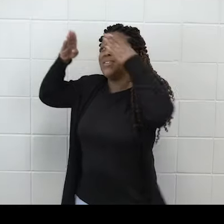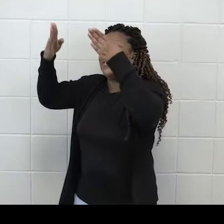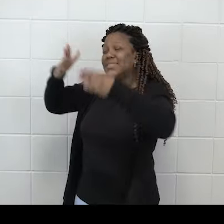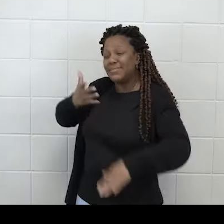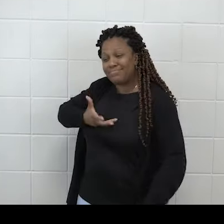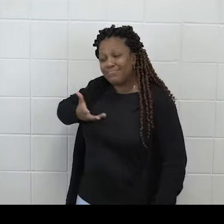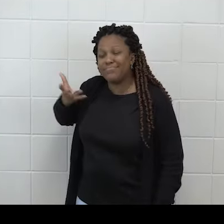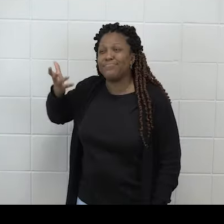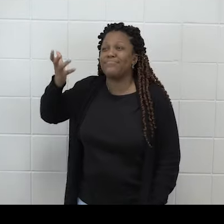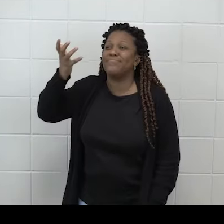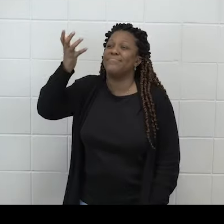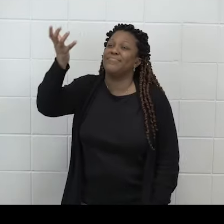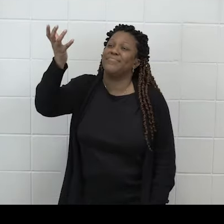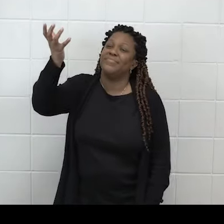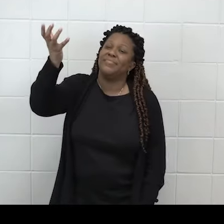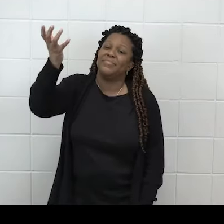I give myself to you.